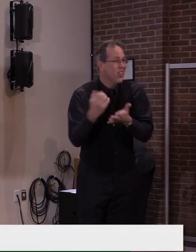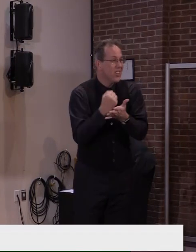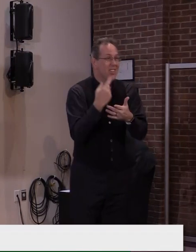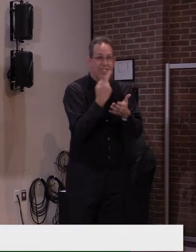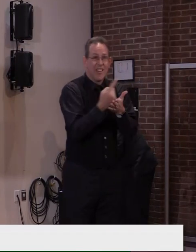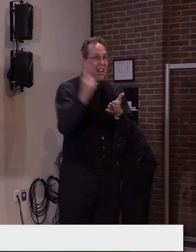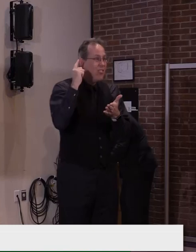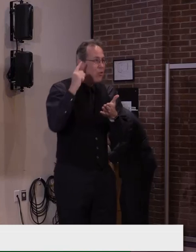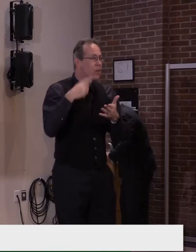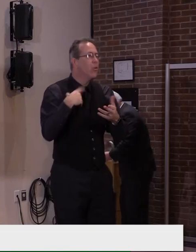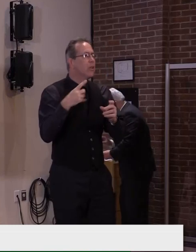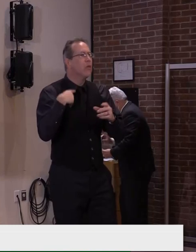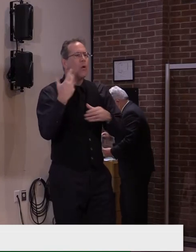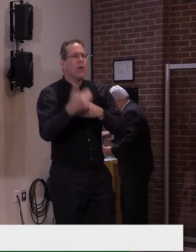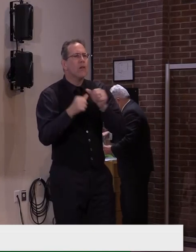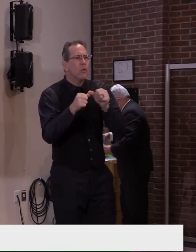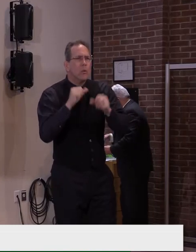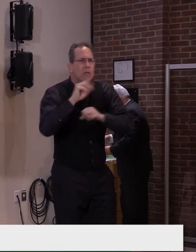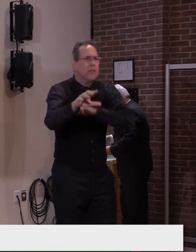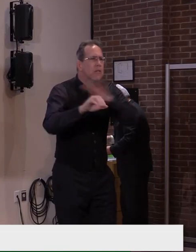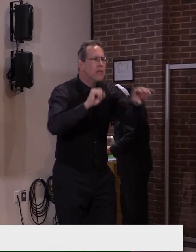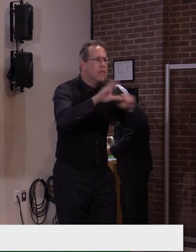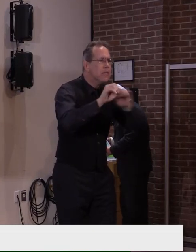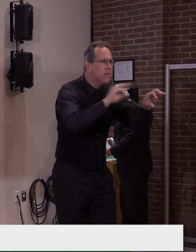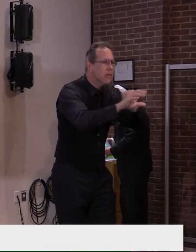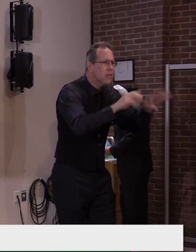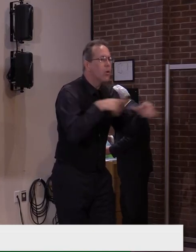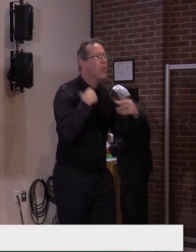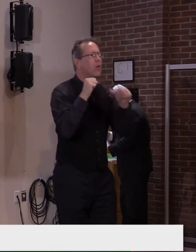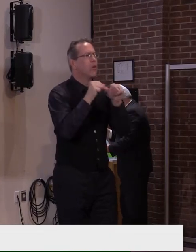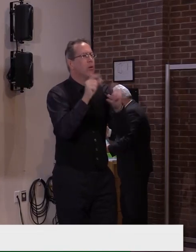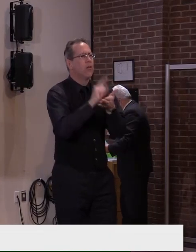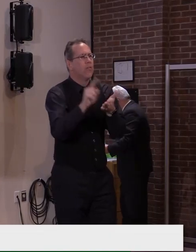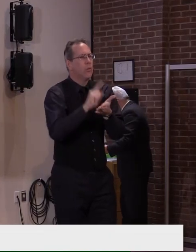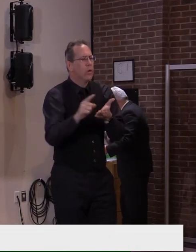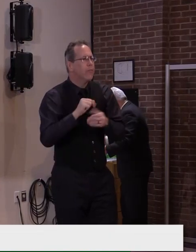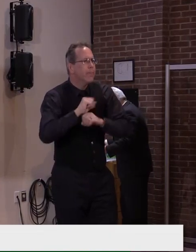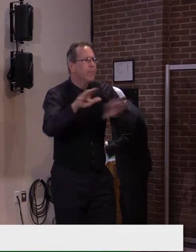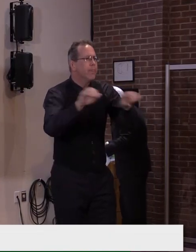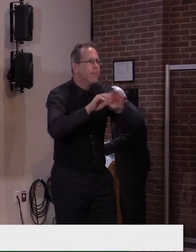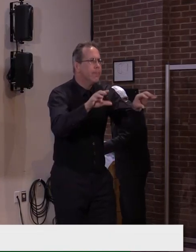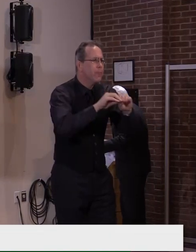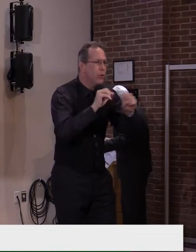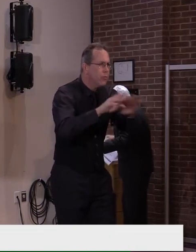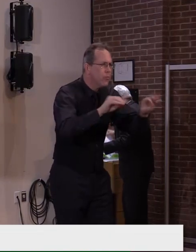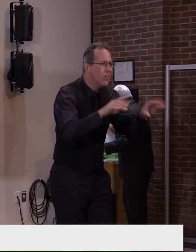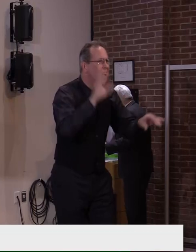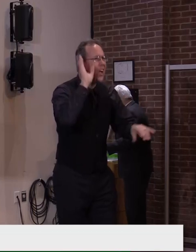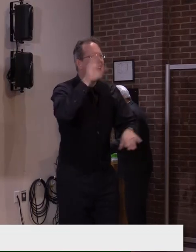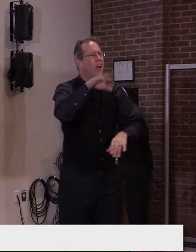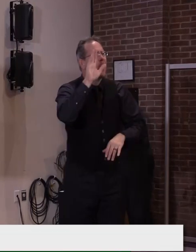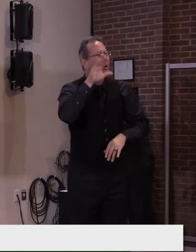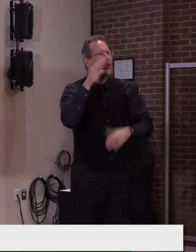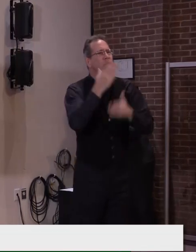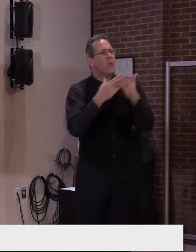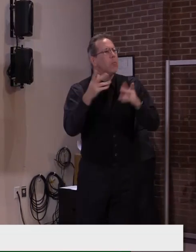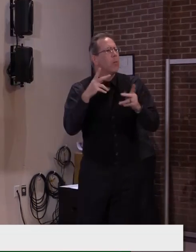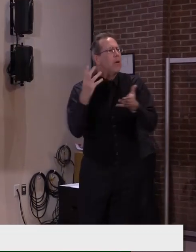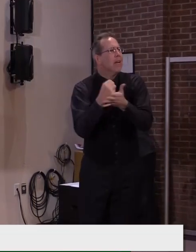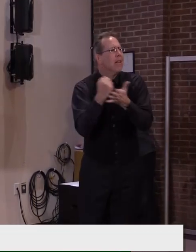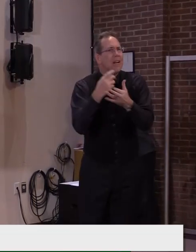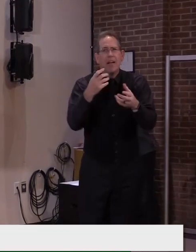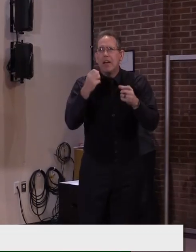do so this week. Before Christmas, I know there were some who were in line and weren't able to get them before they ran